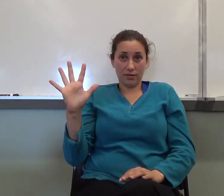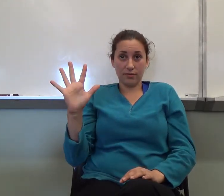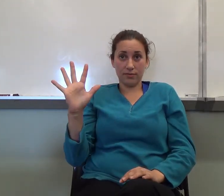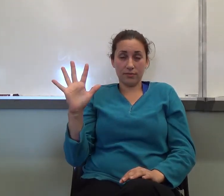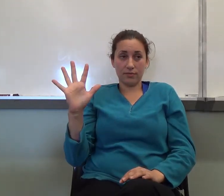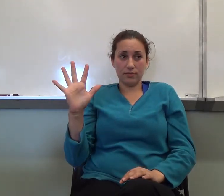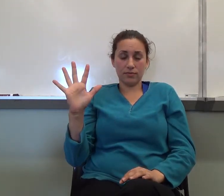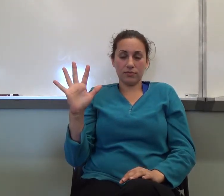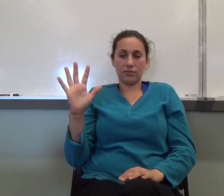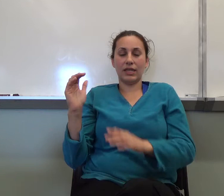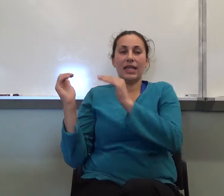is 25.